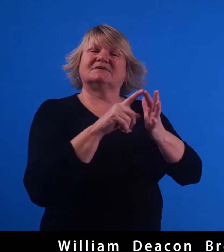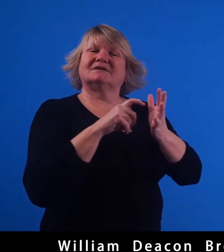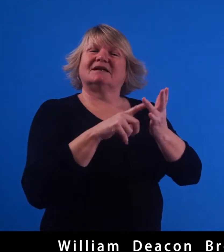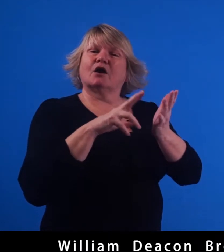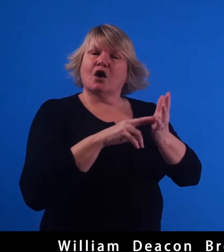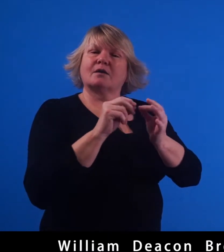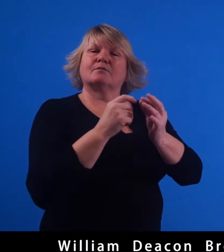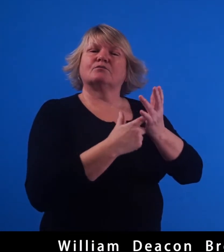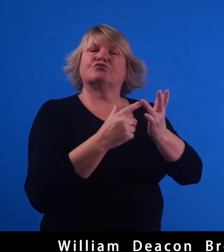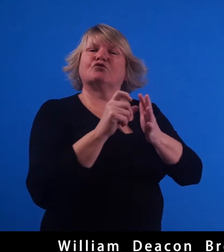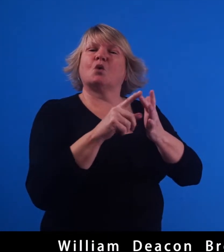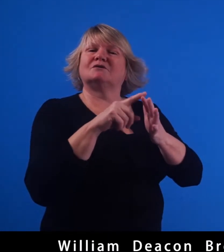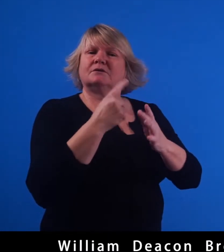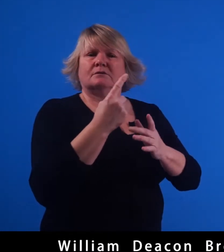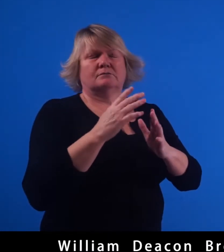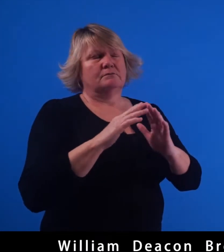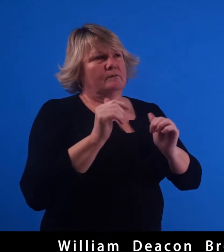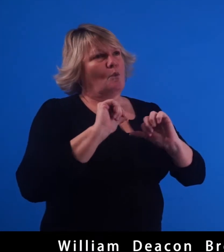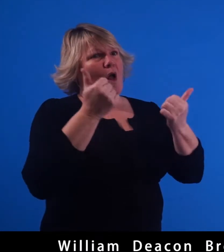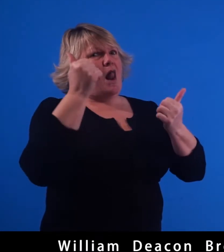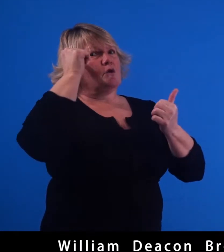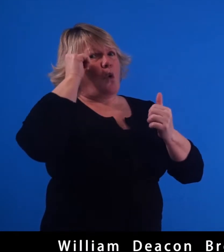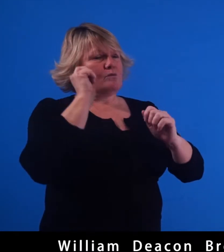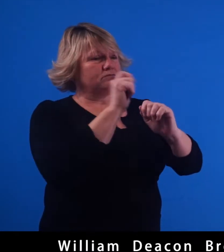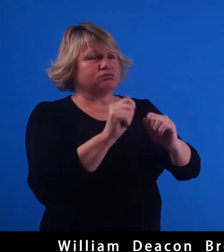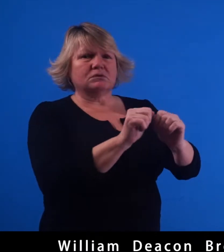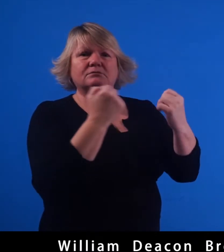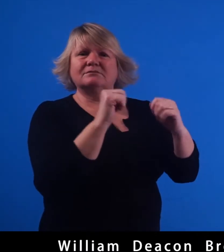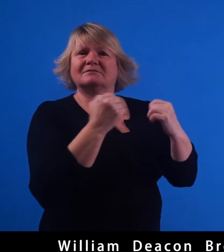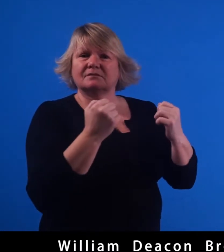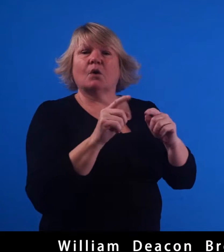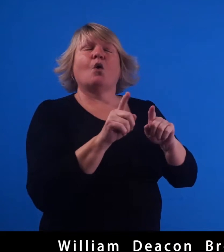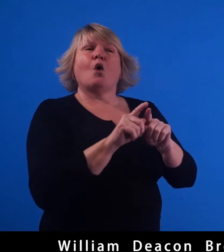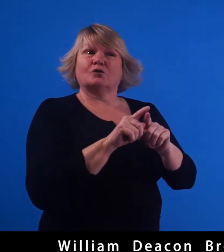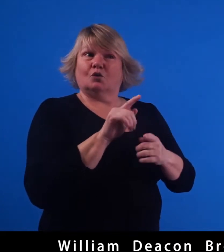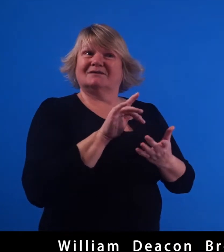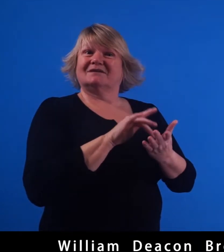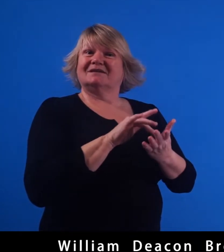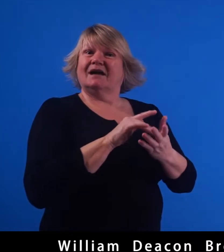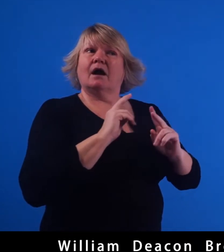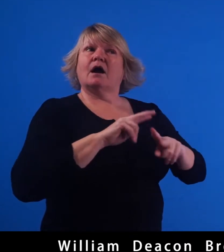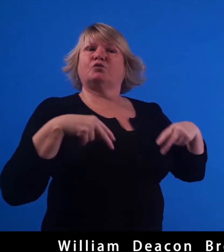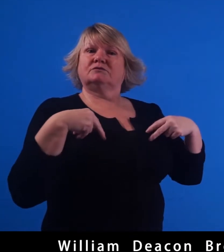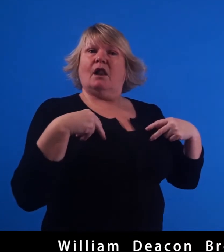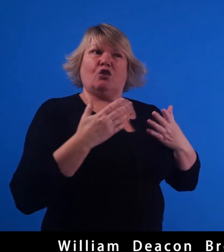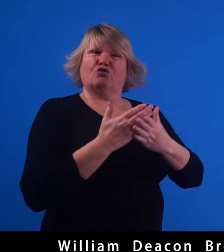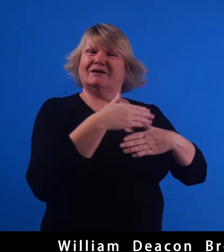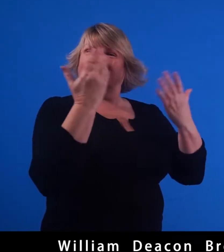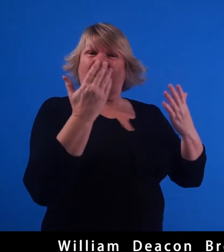William Deacon Brodie was a very respected cabinet maker and city councilman by